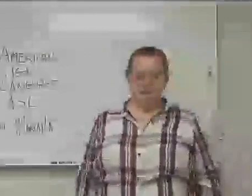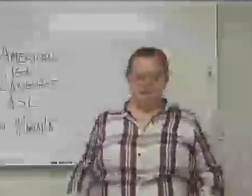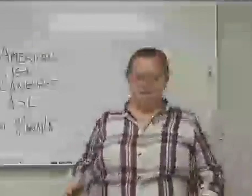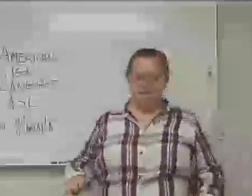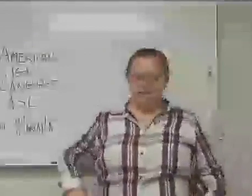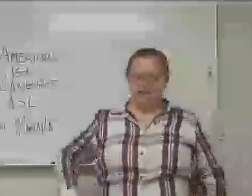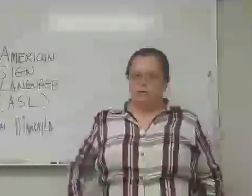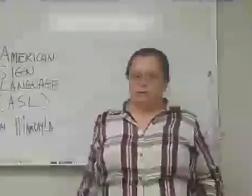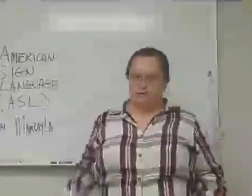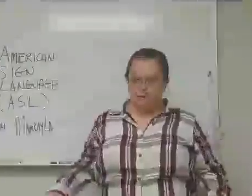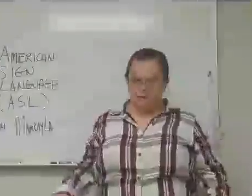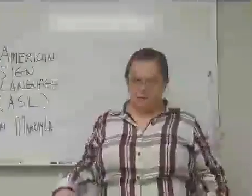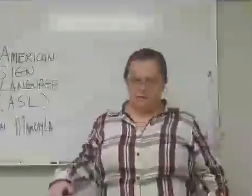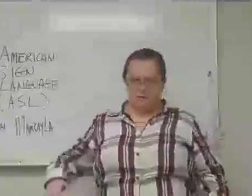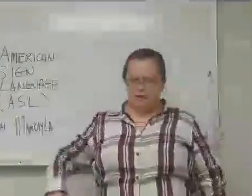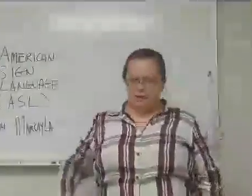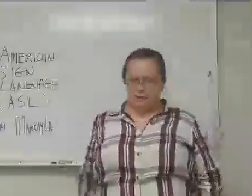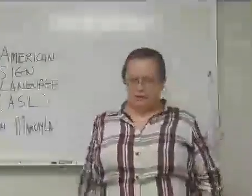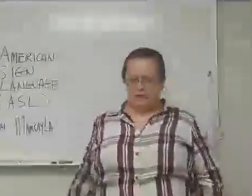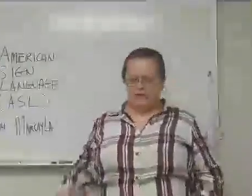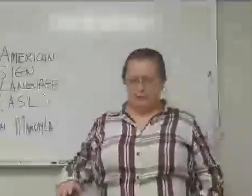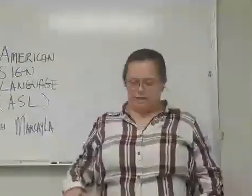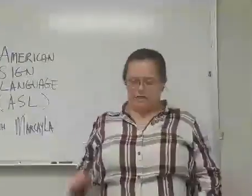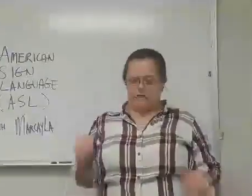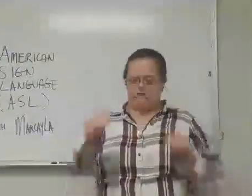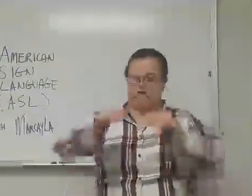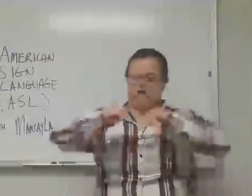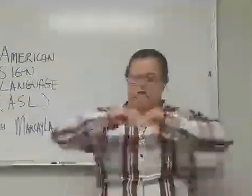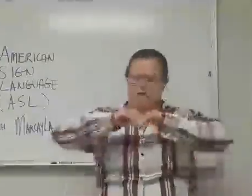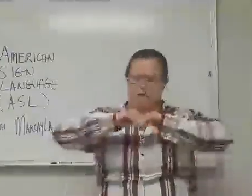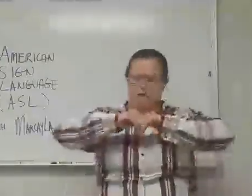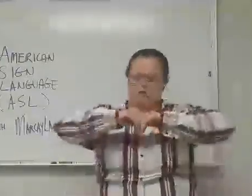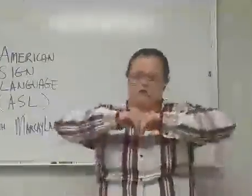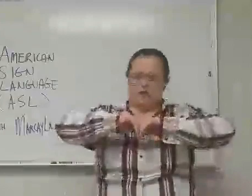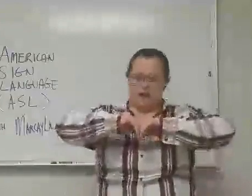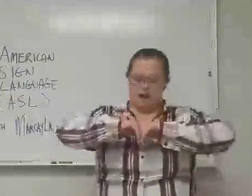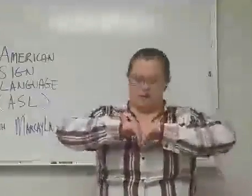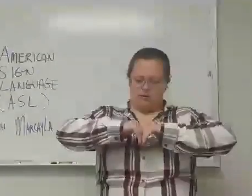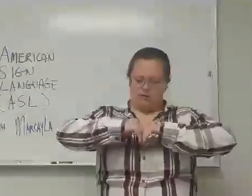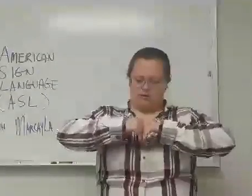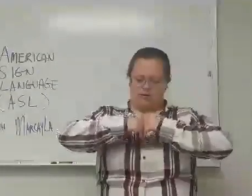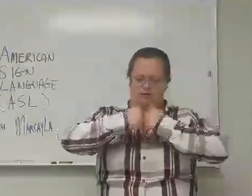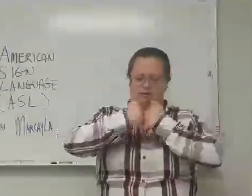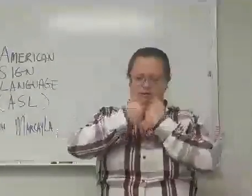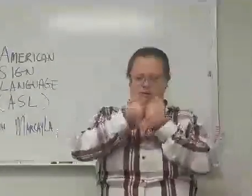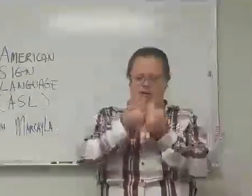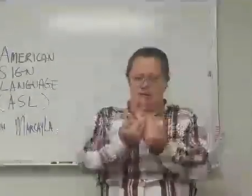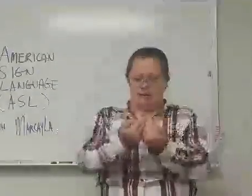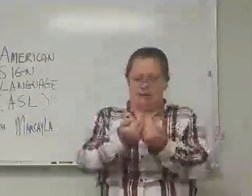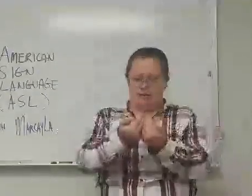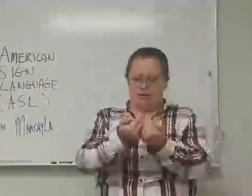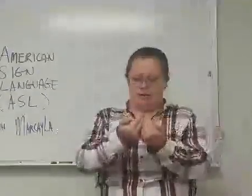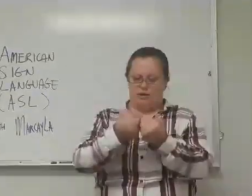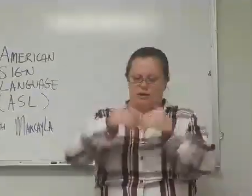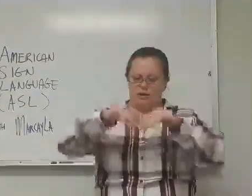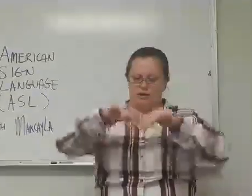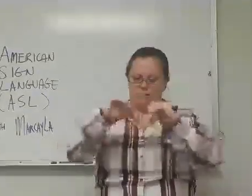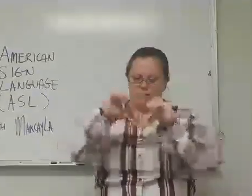Yes, and I'll do it a little bit a little slower. So the word how is if you do this, and you're